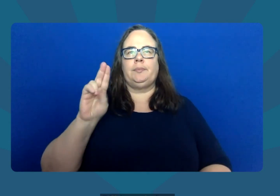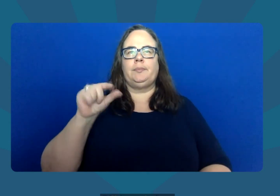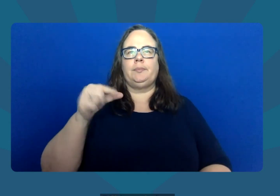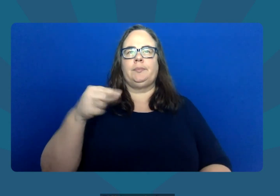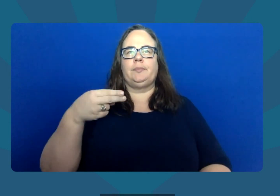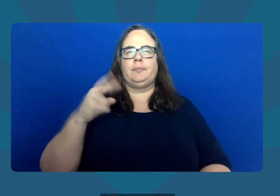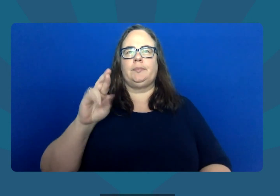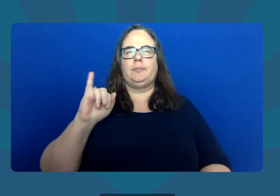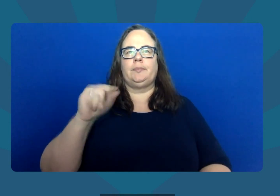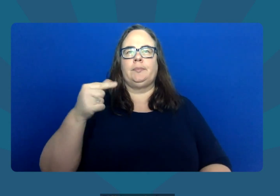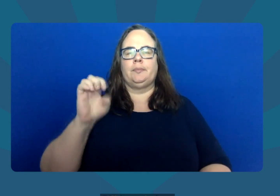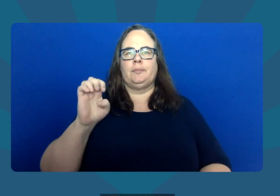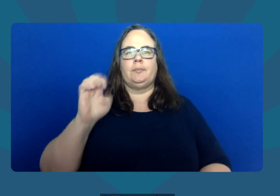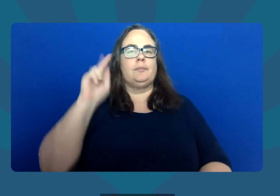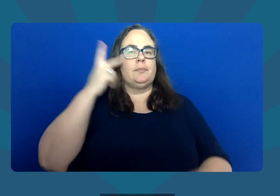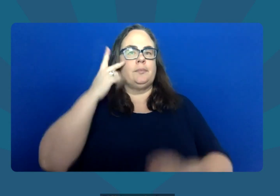Bill Lowridge.